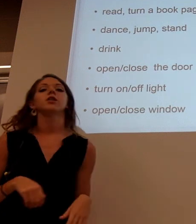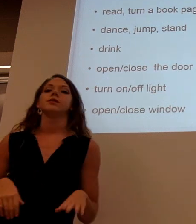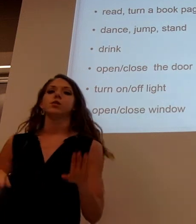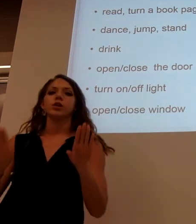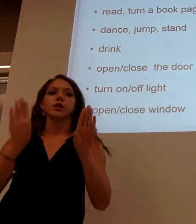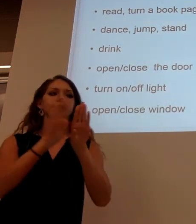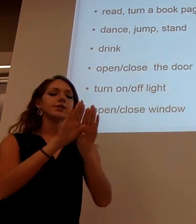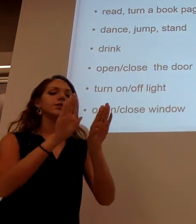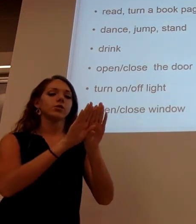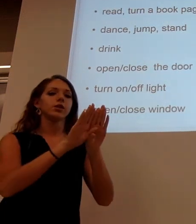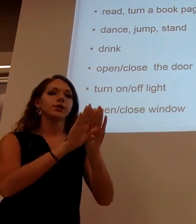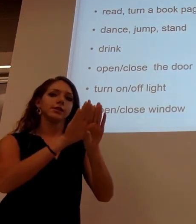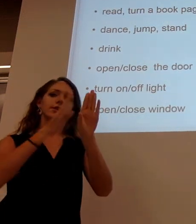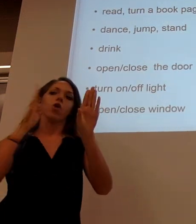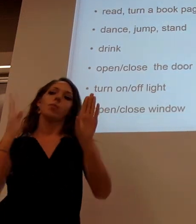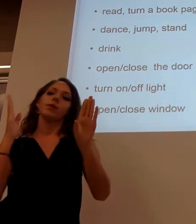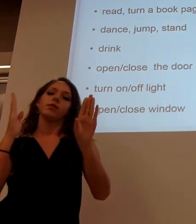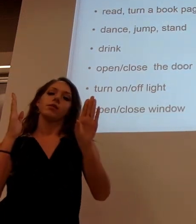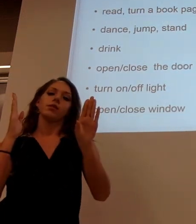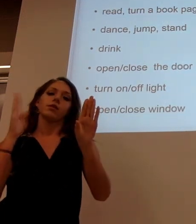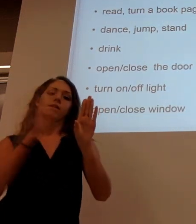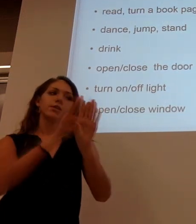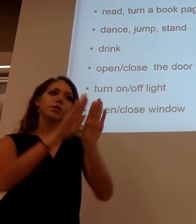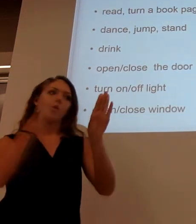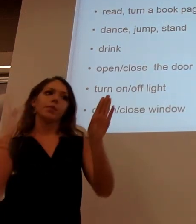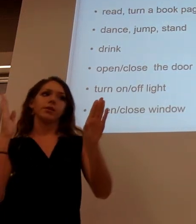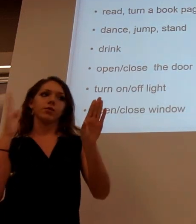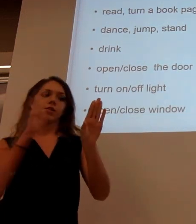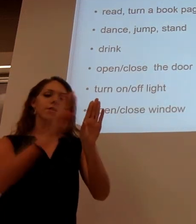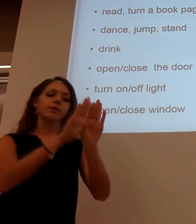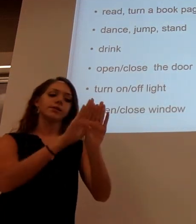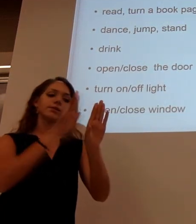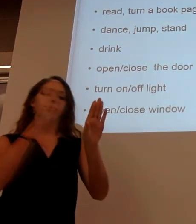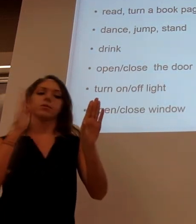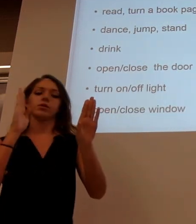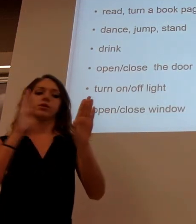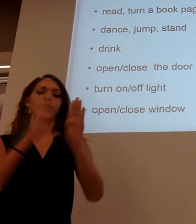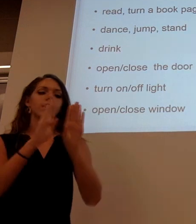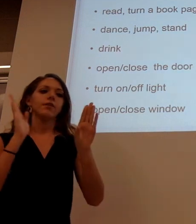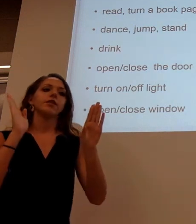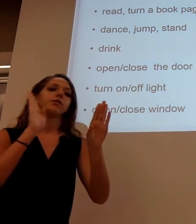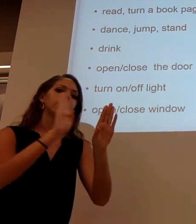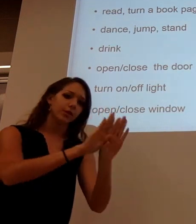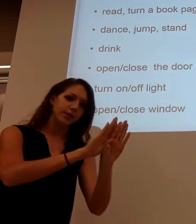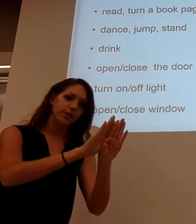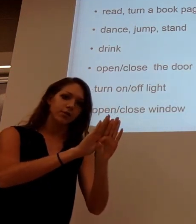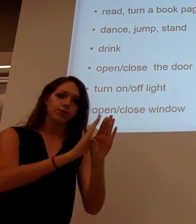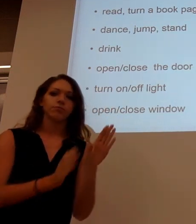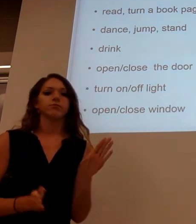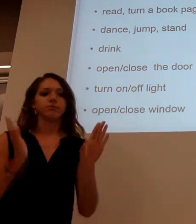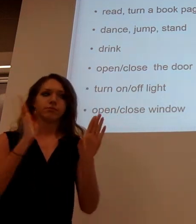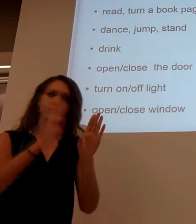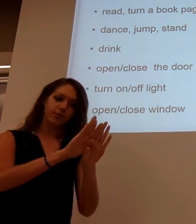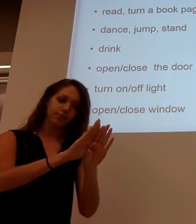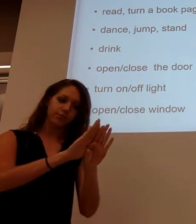close the door. So this is the door. This is open. You're opening the door. You know, it's coming towards you, and then closing the door.